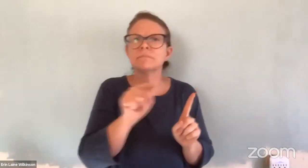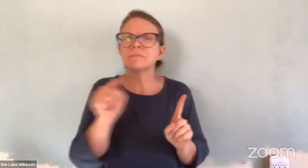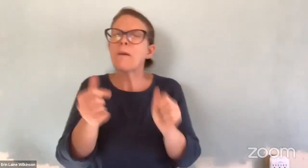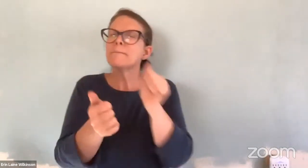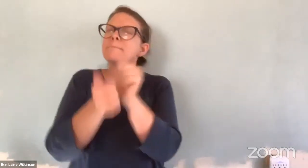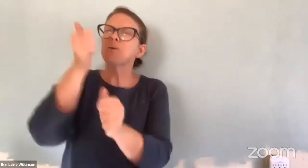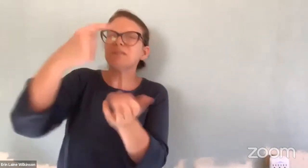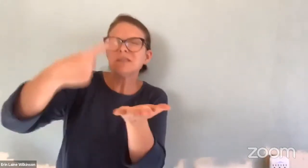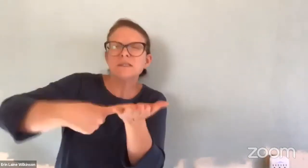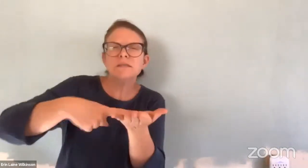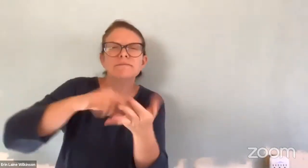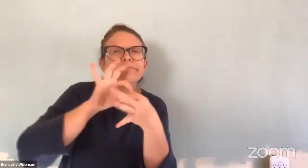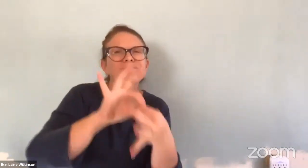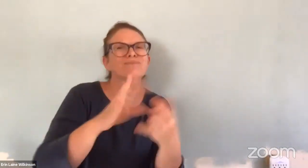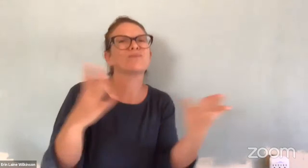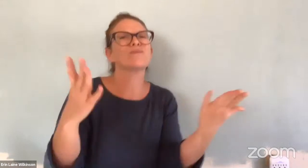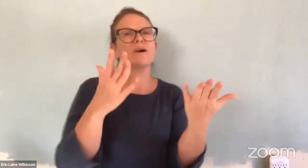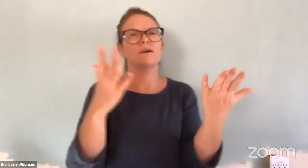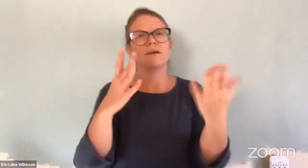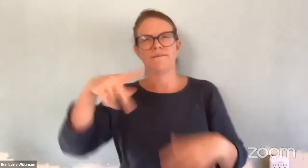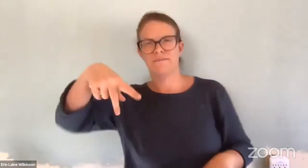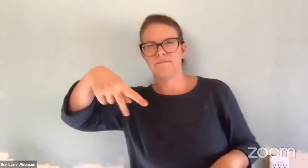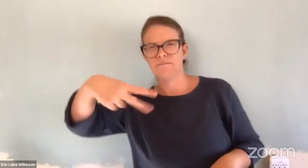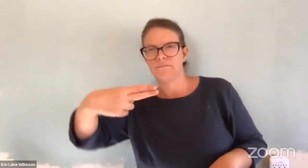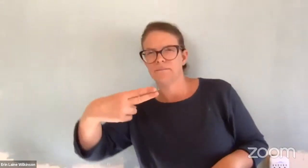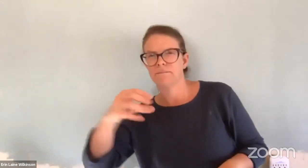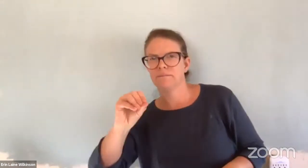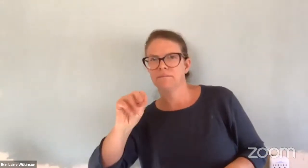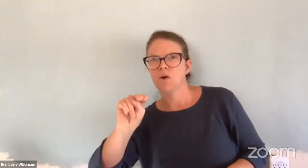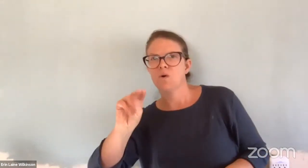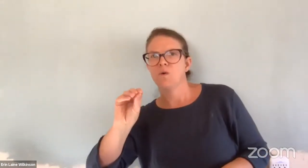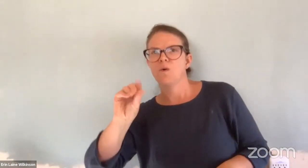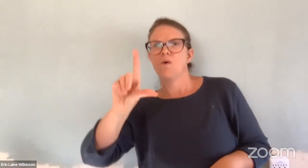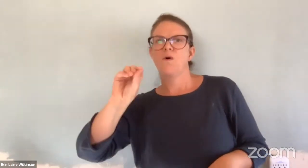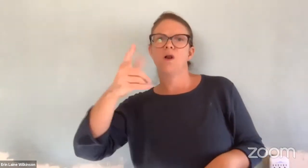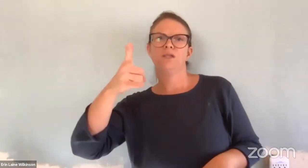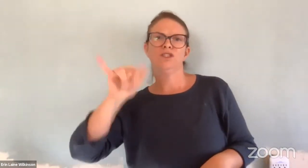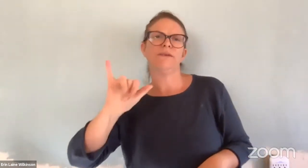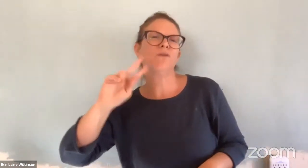I think there could be more variation going on there than we realize.